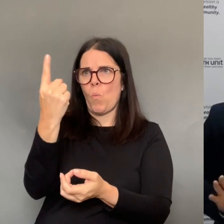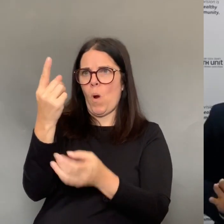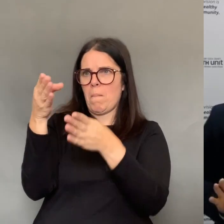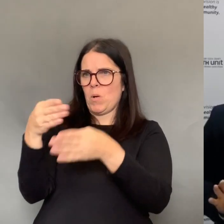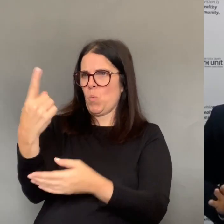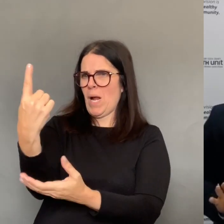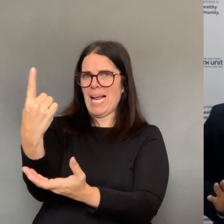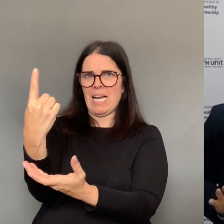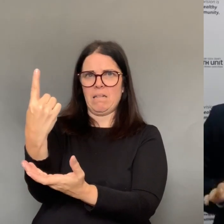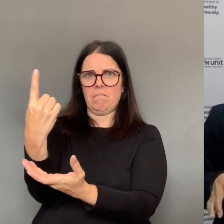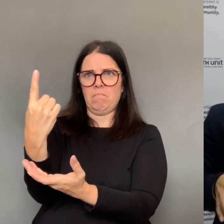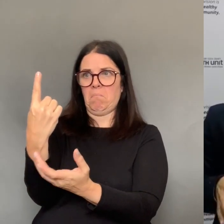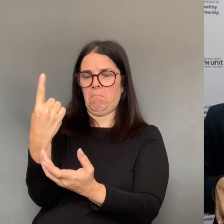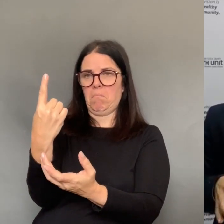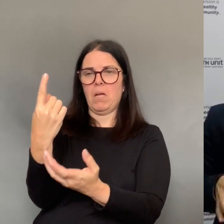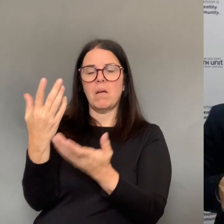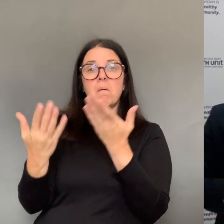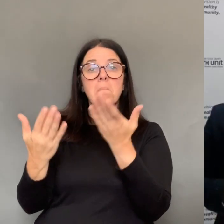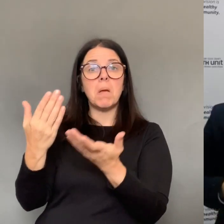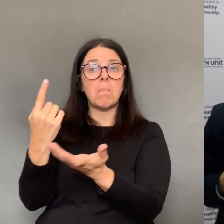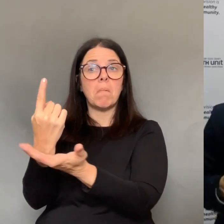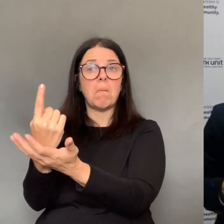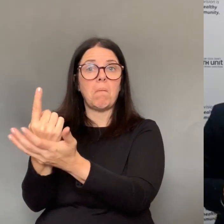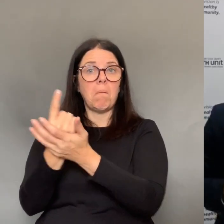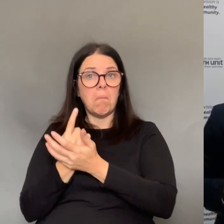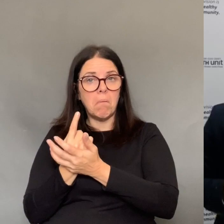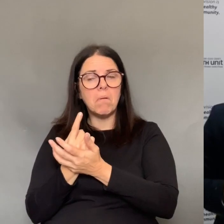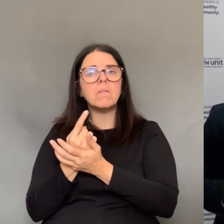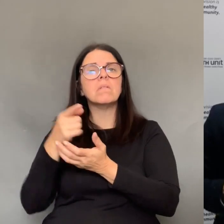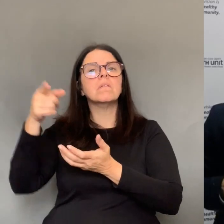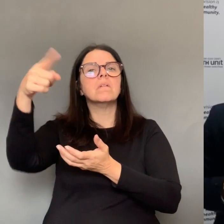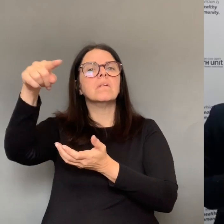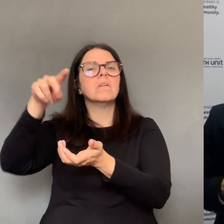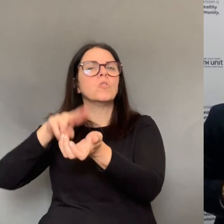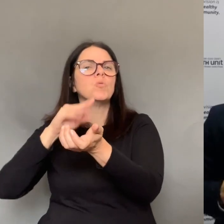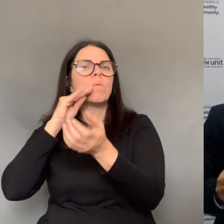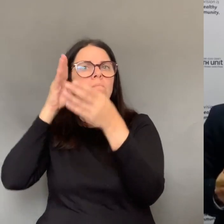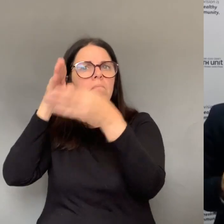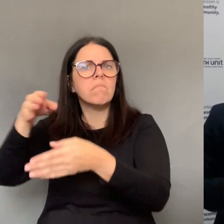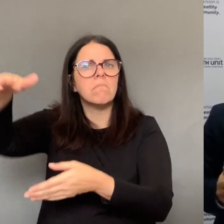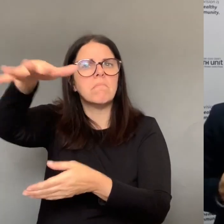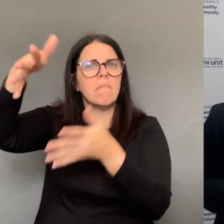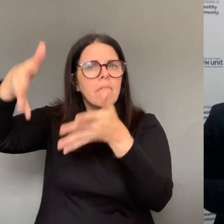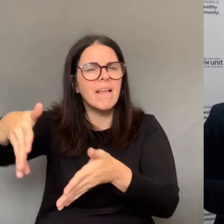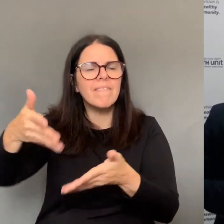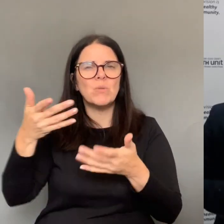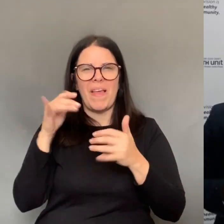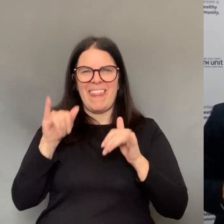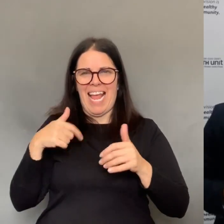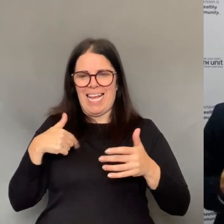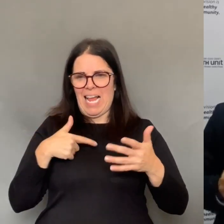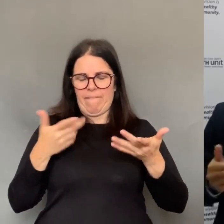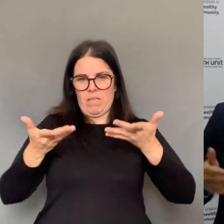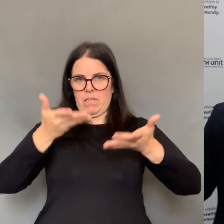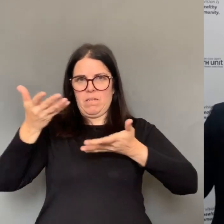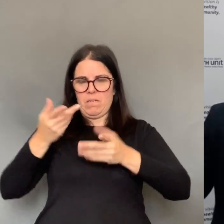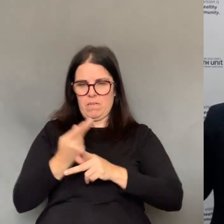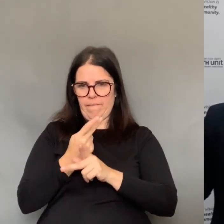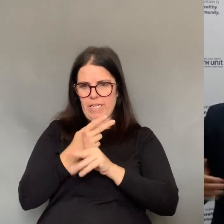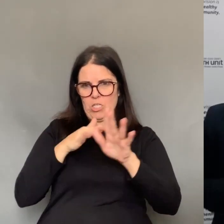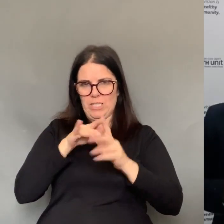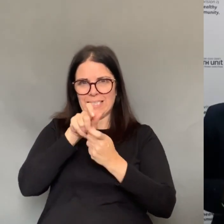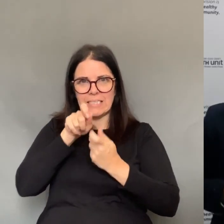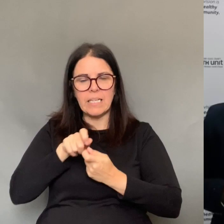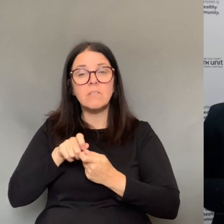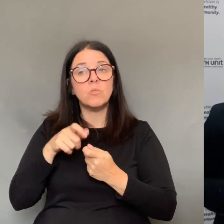that we have come up with an approach and we provided that approach, and hopefully based on our conversation, we would like to see some